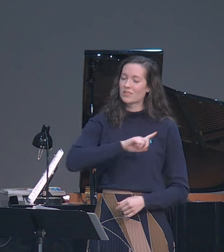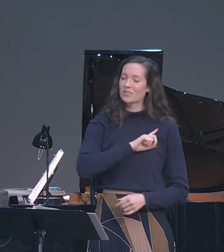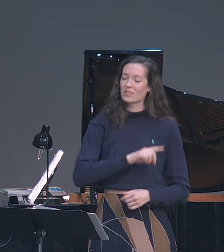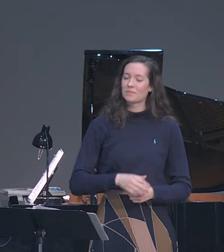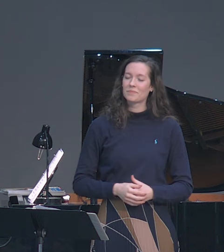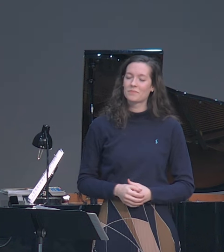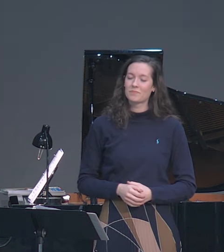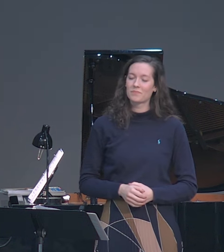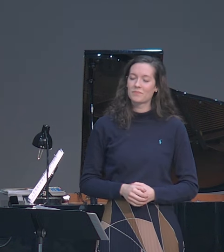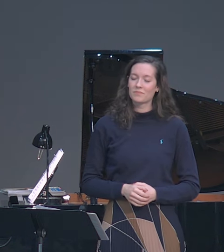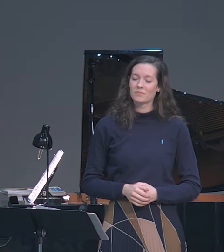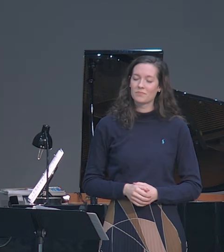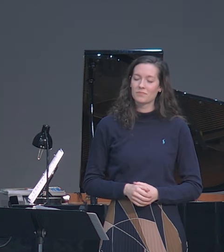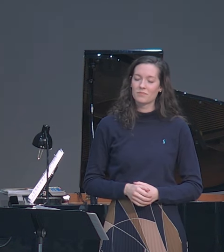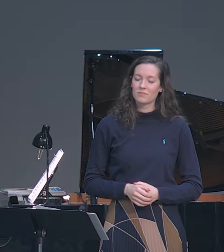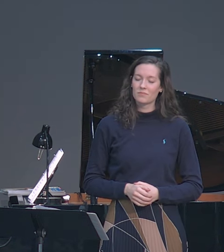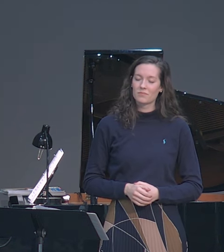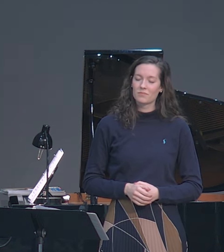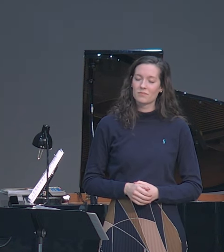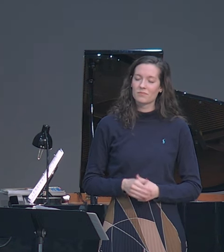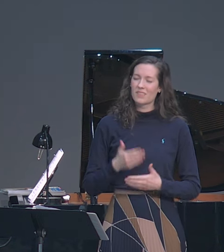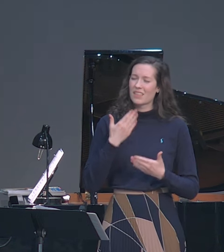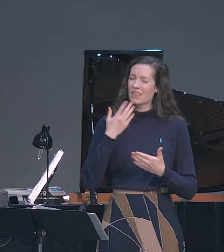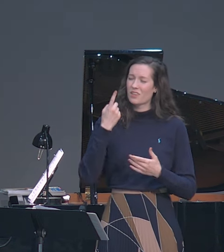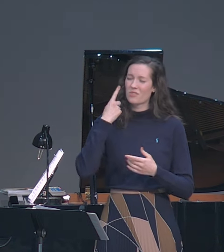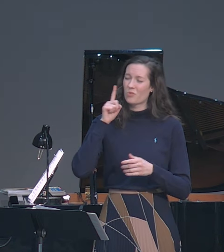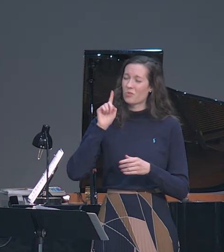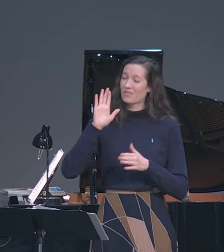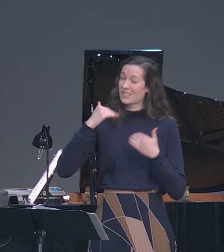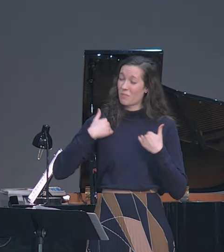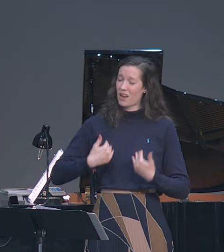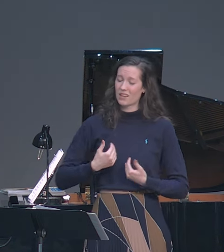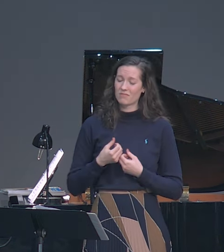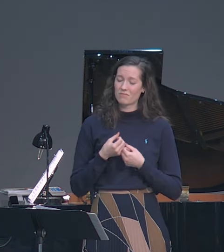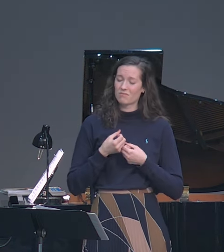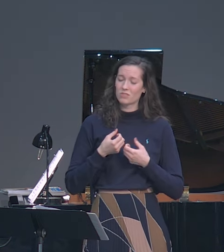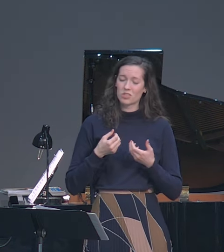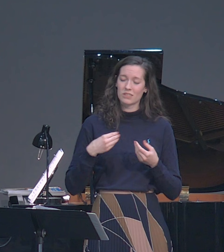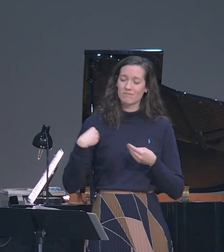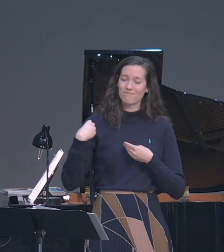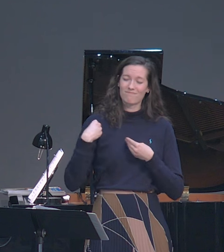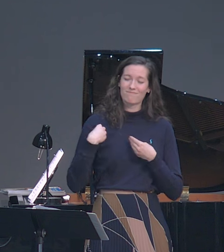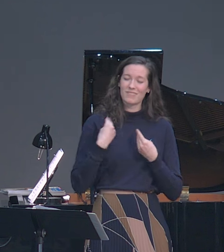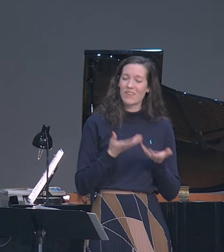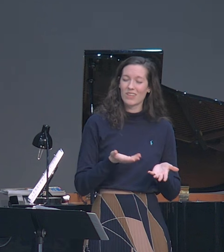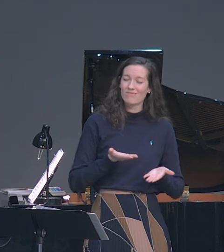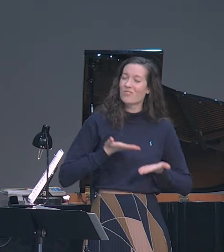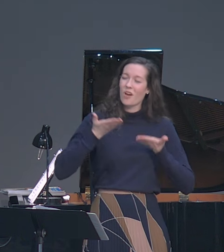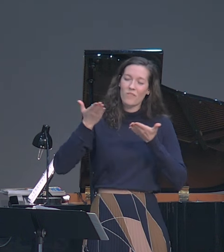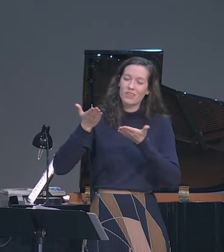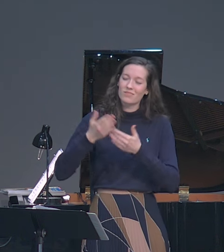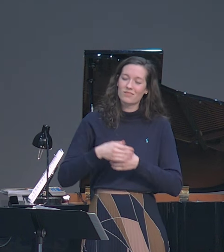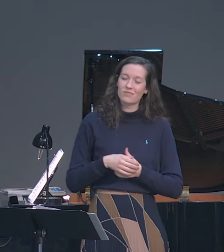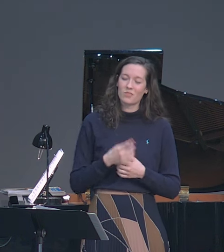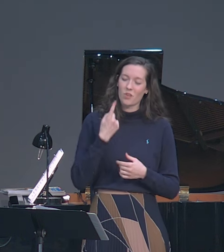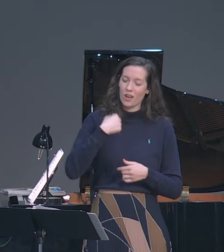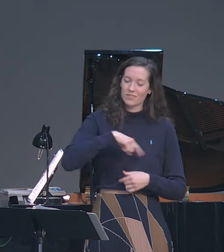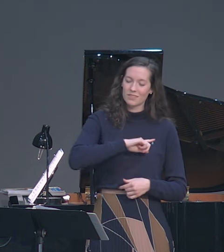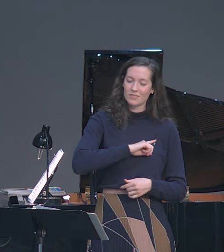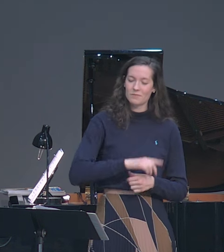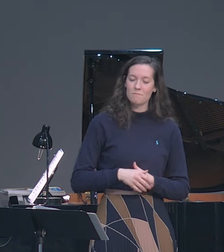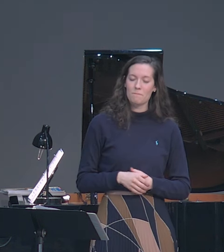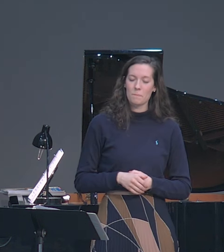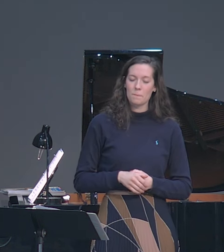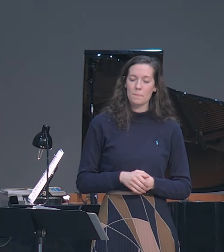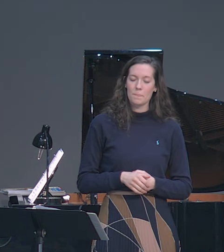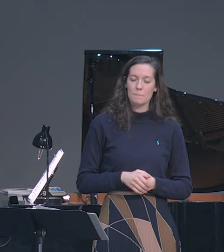for giving his body that this bread symbolizes. Pray that you would teach